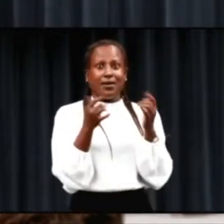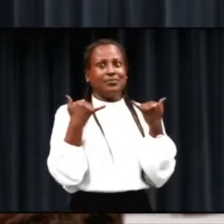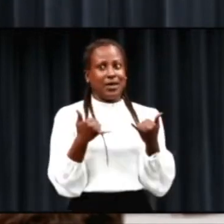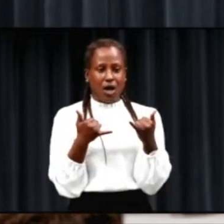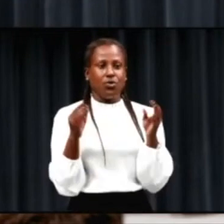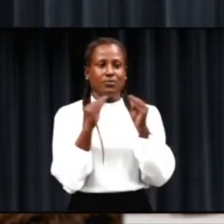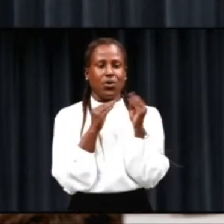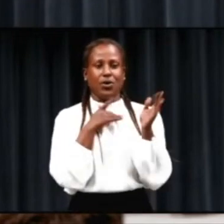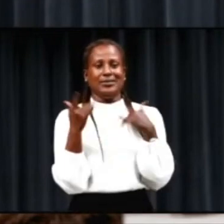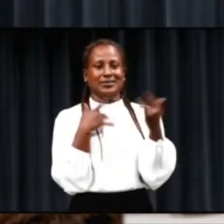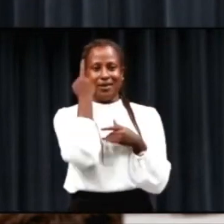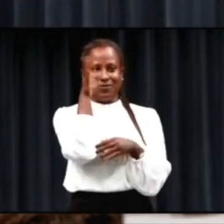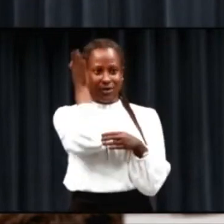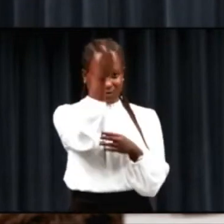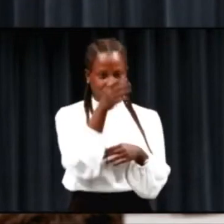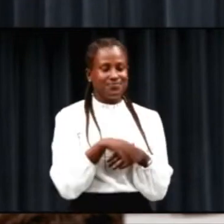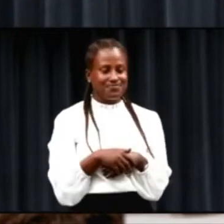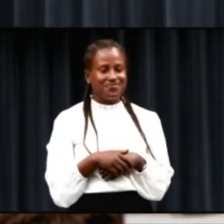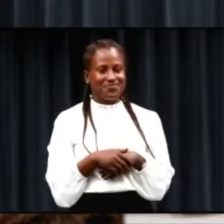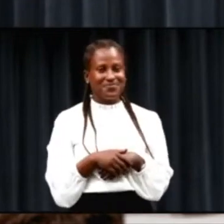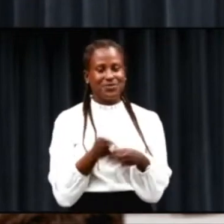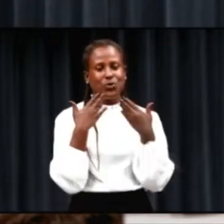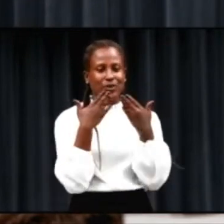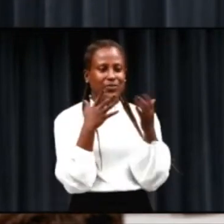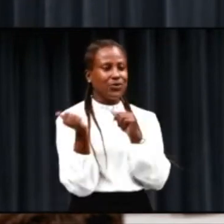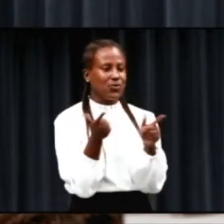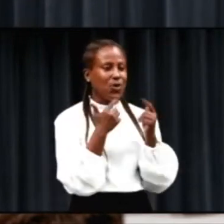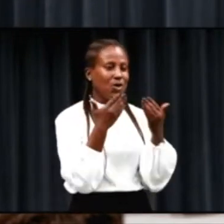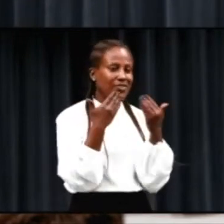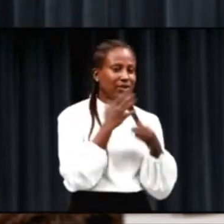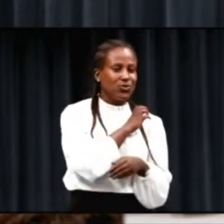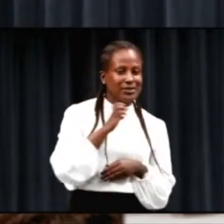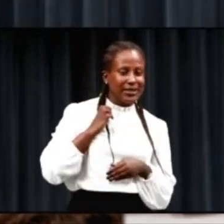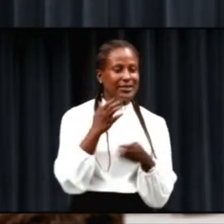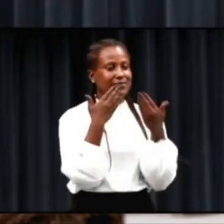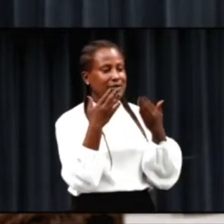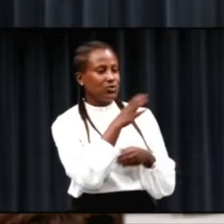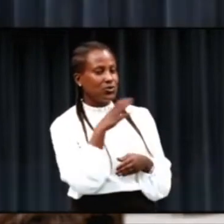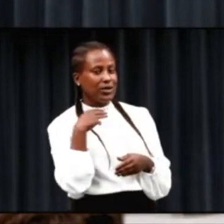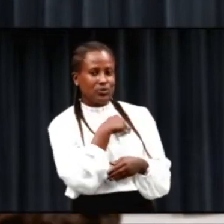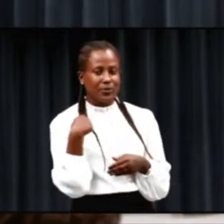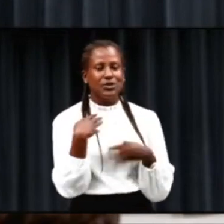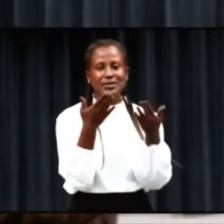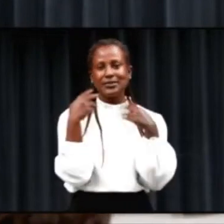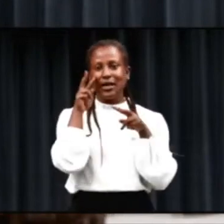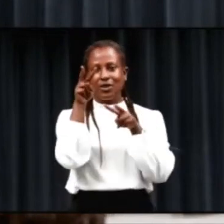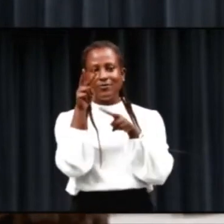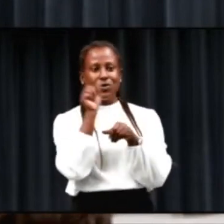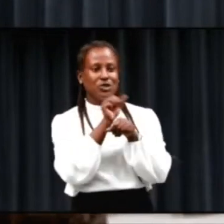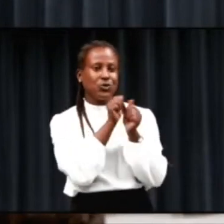about the future. So thank you all. Thank you, County Executive Officer Brooks. Thank you, council members. And I look forward to working with you in this new